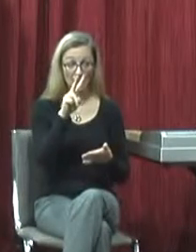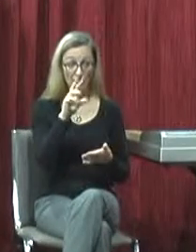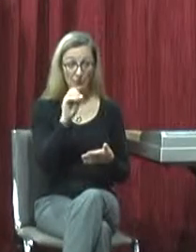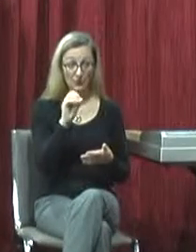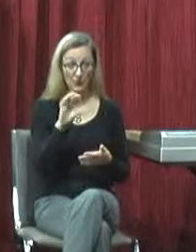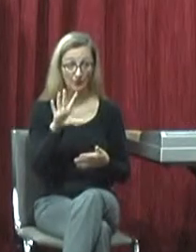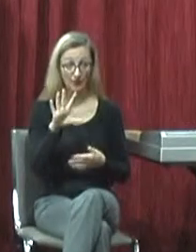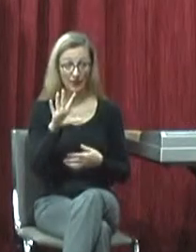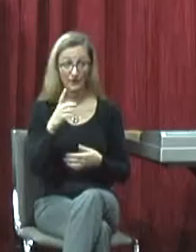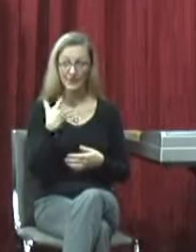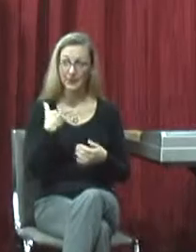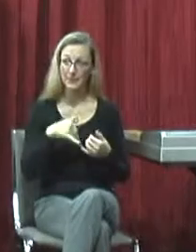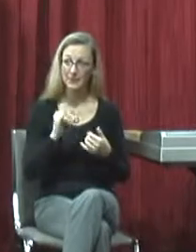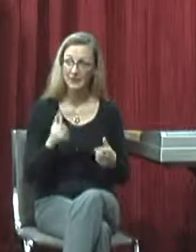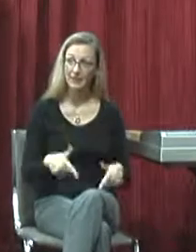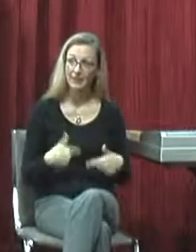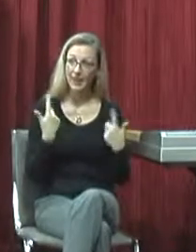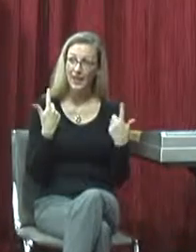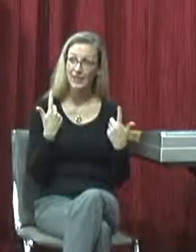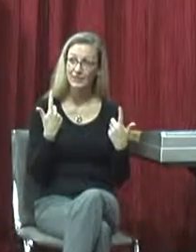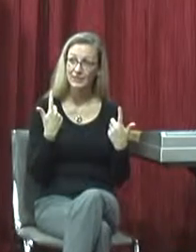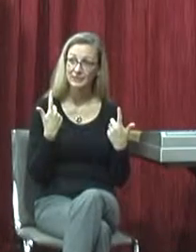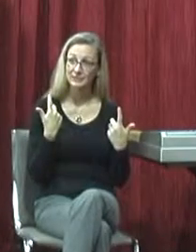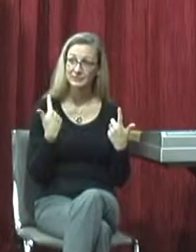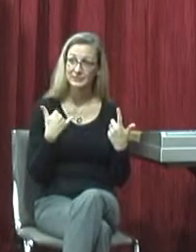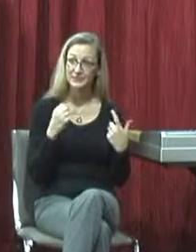alive. So.